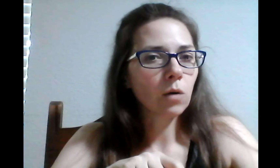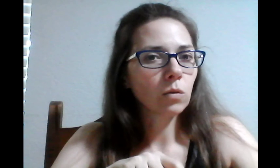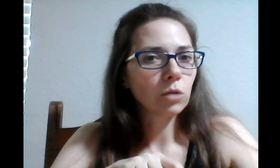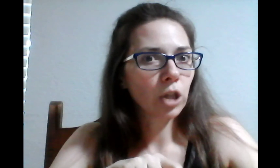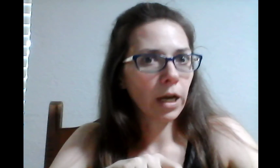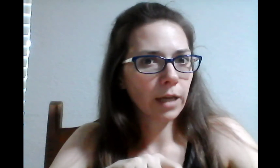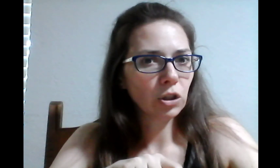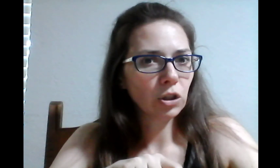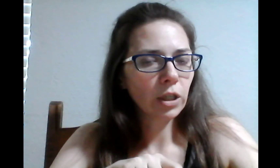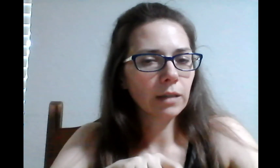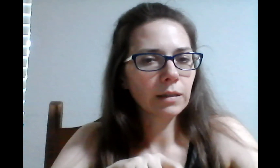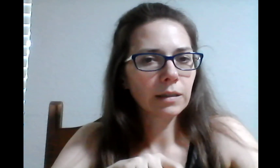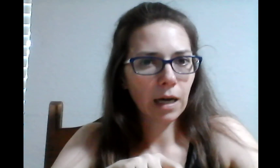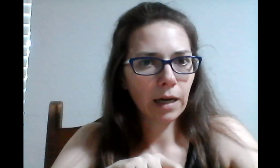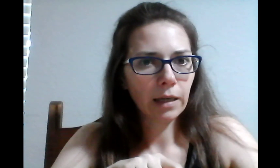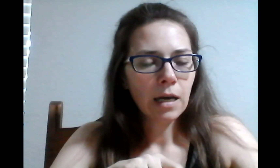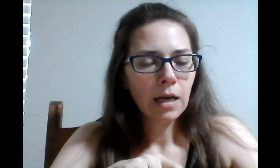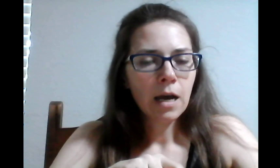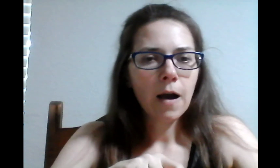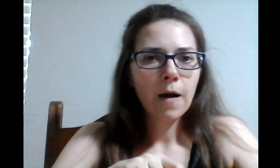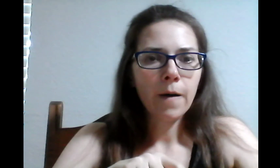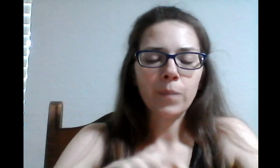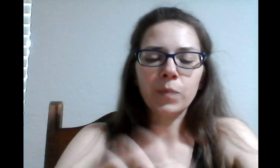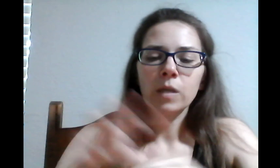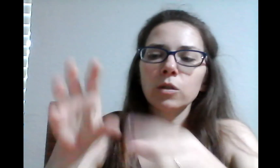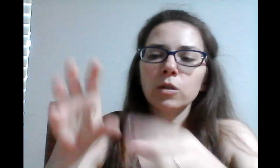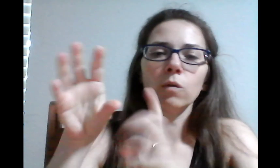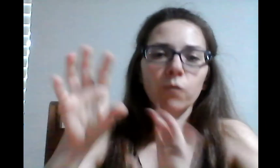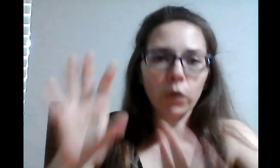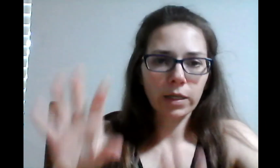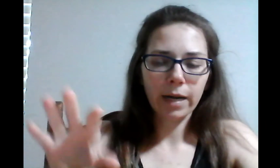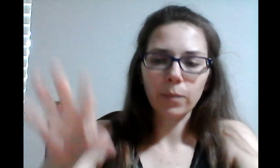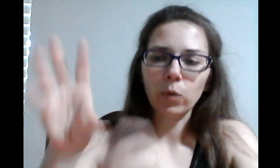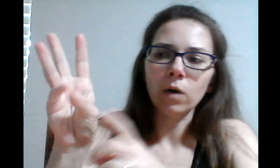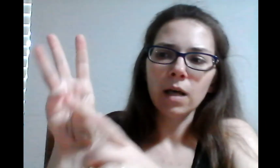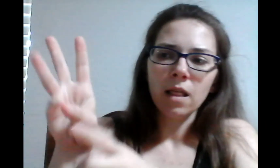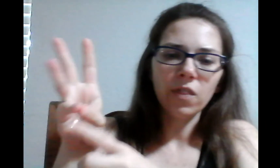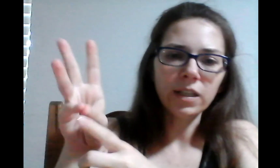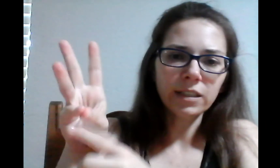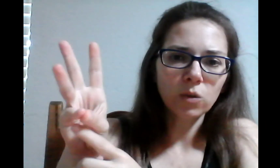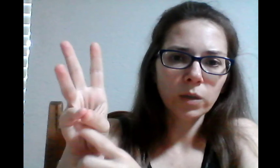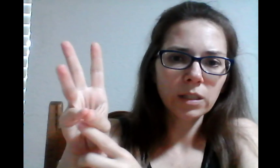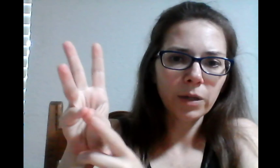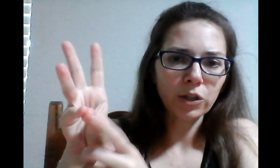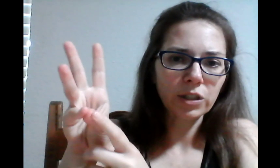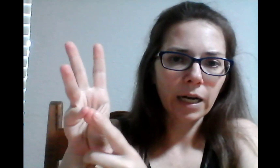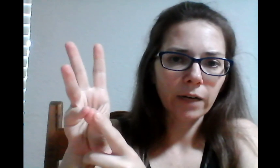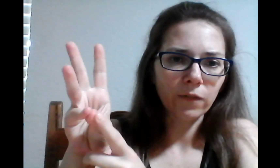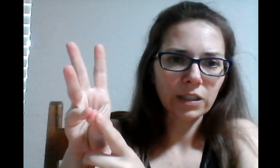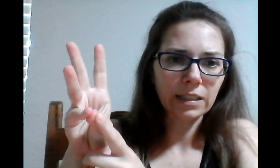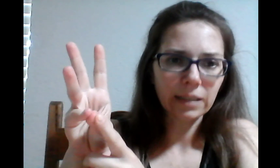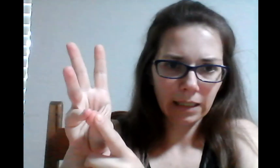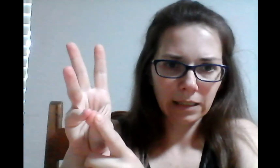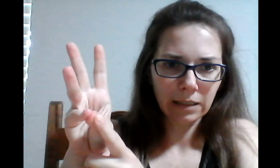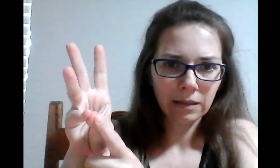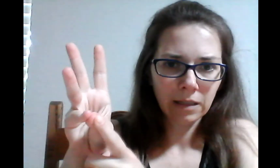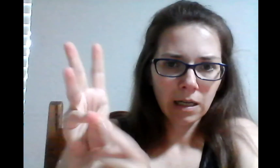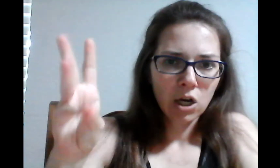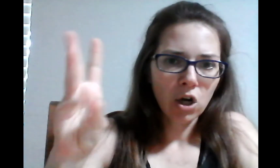subtle change in the sign. So, for example, this is going to be your sign for 6. All